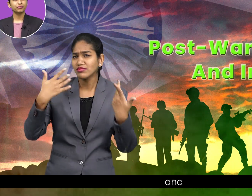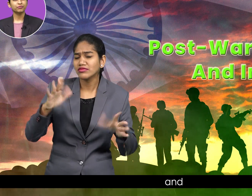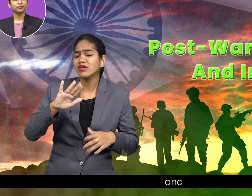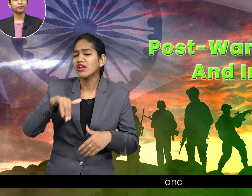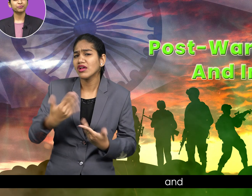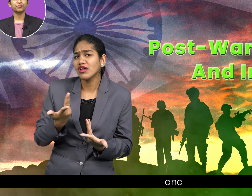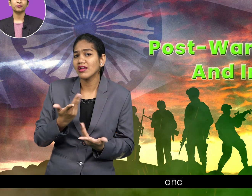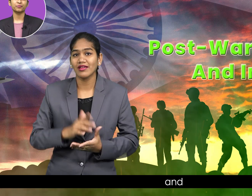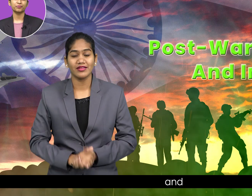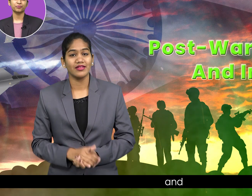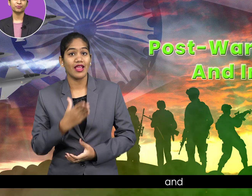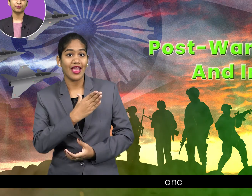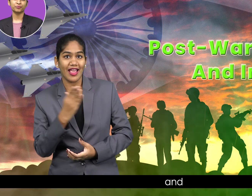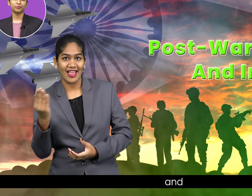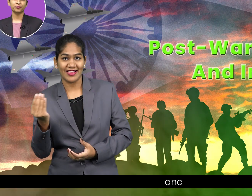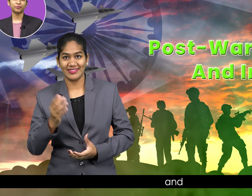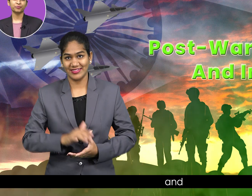and